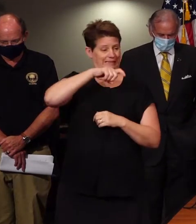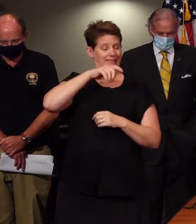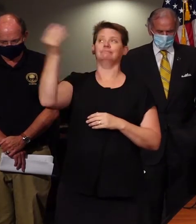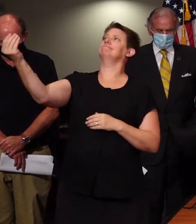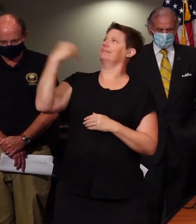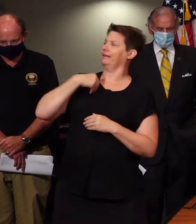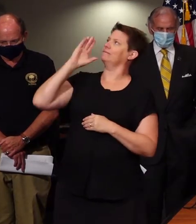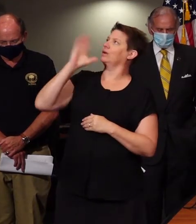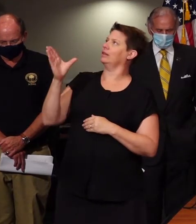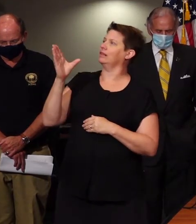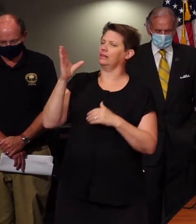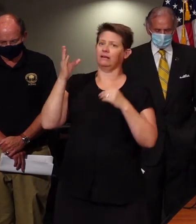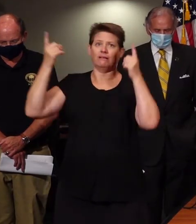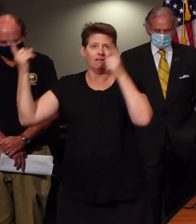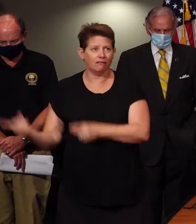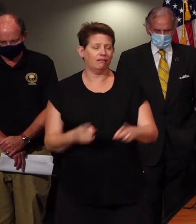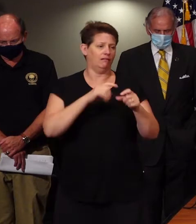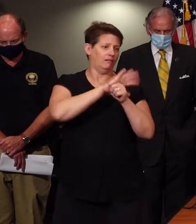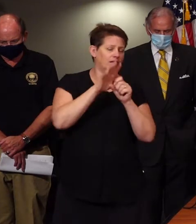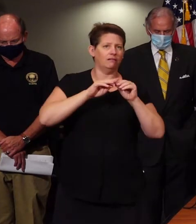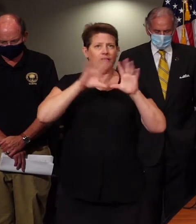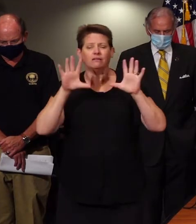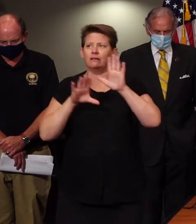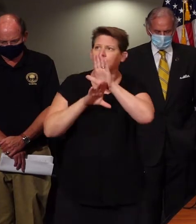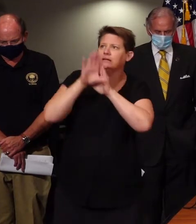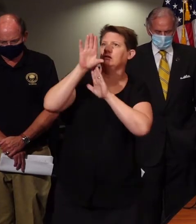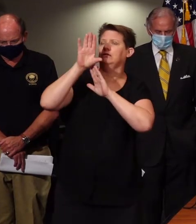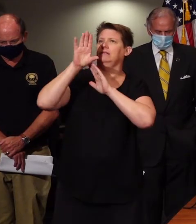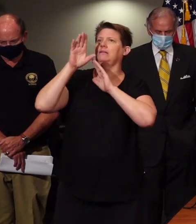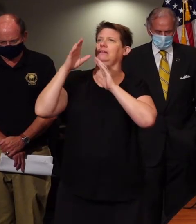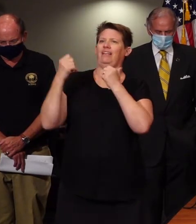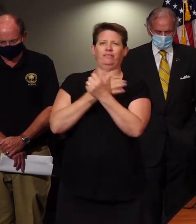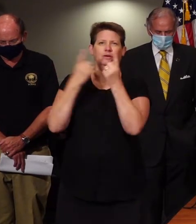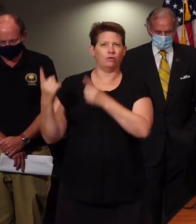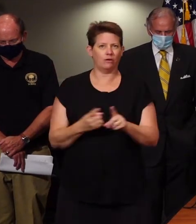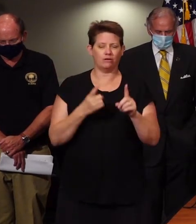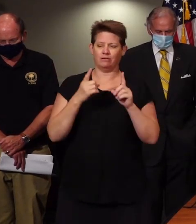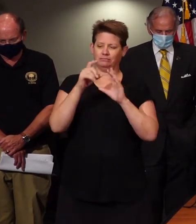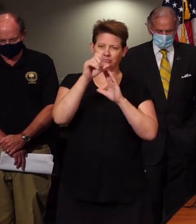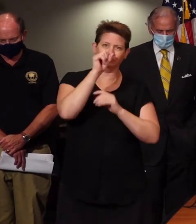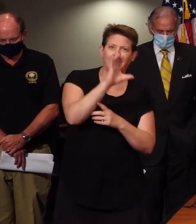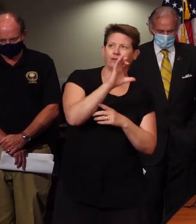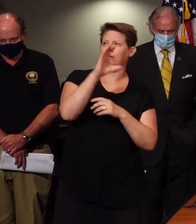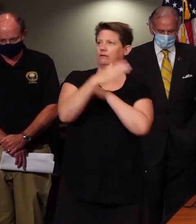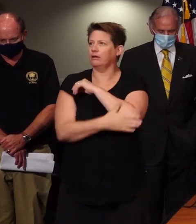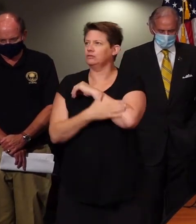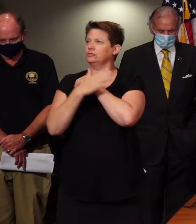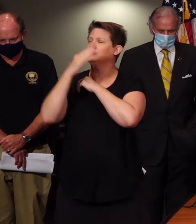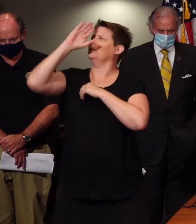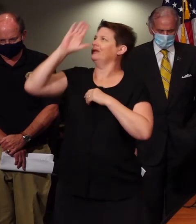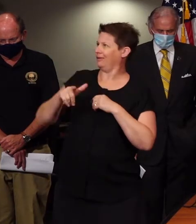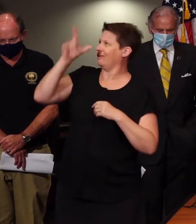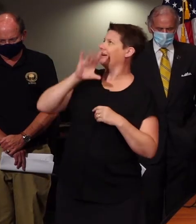pandemic, even in the midst of this uprising in cases throughout our state and our country. We know, God, that you're able to do